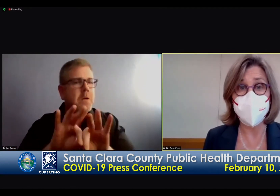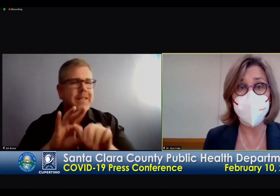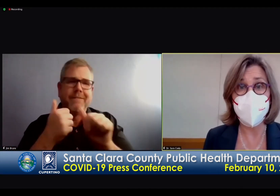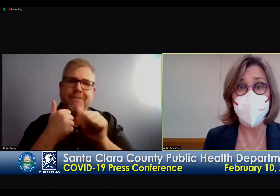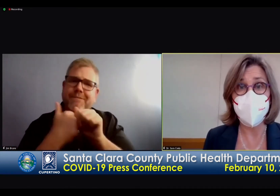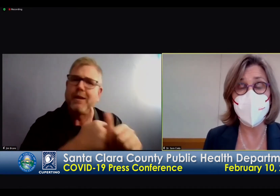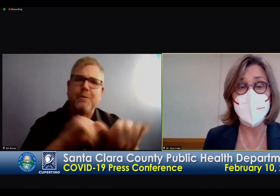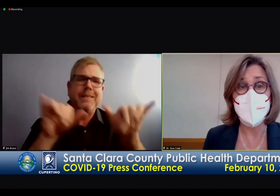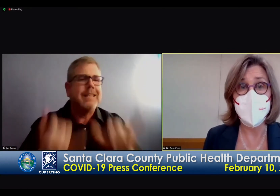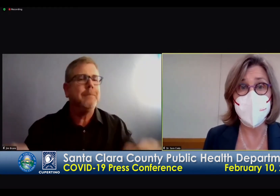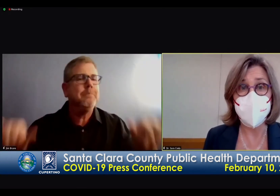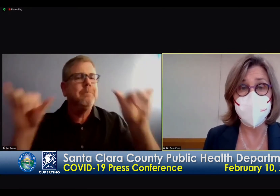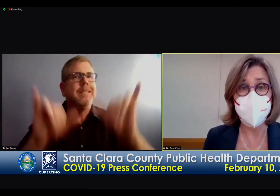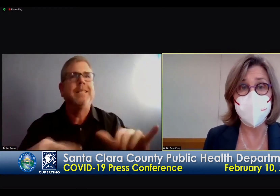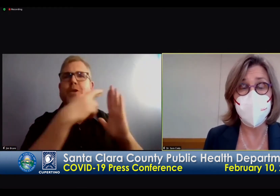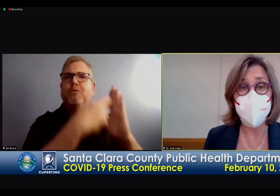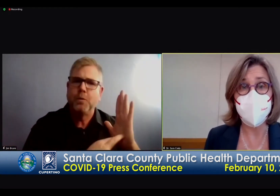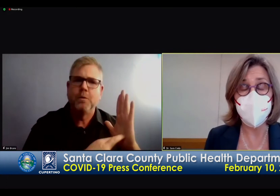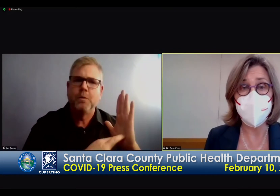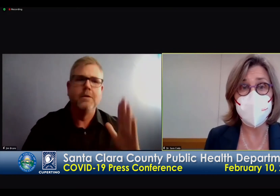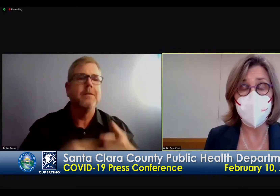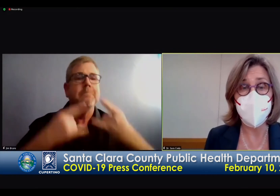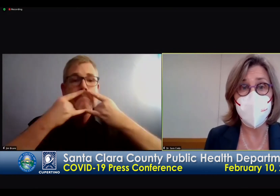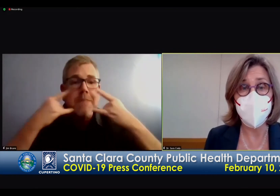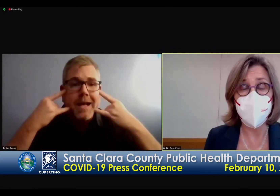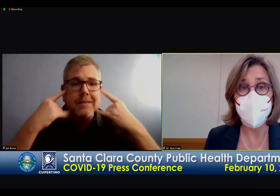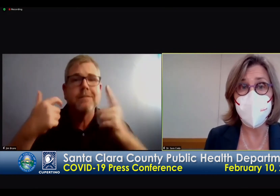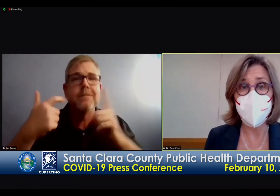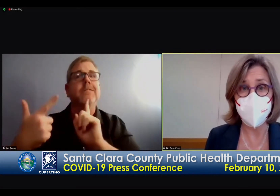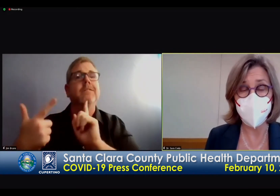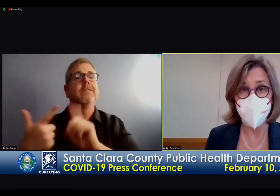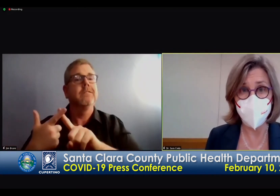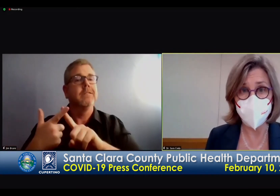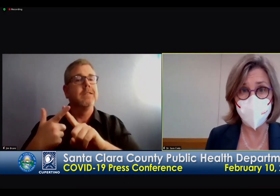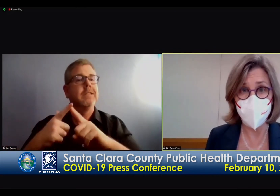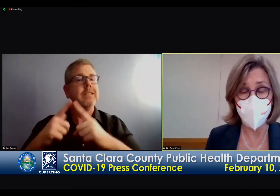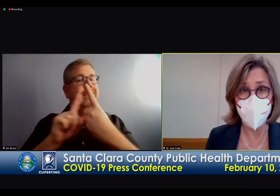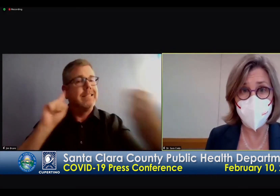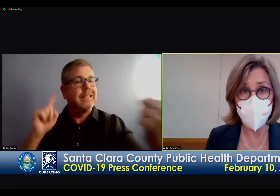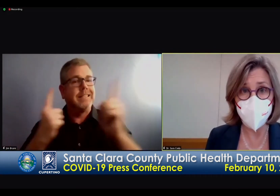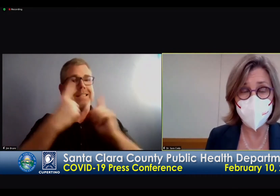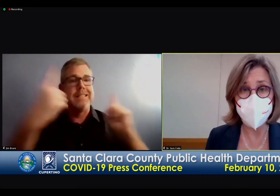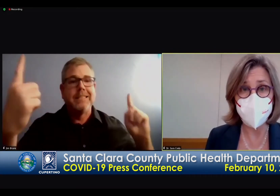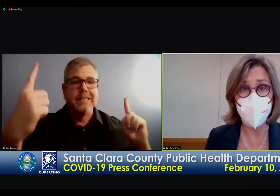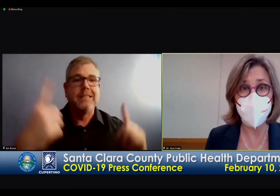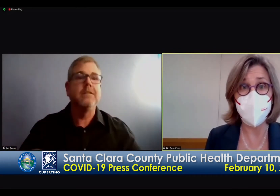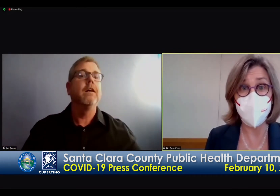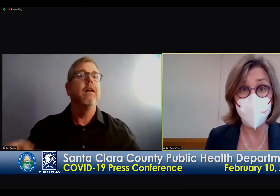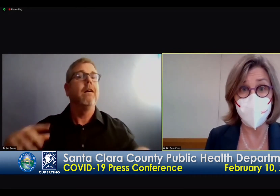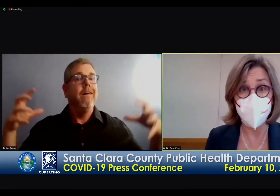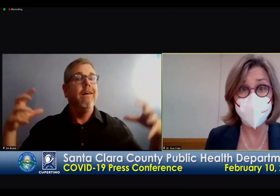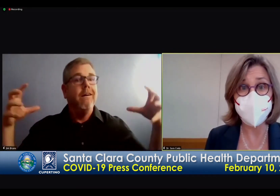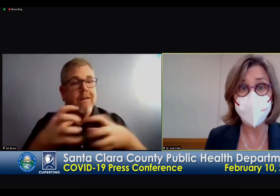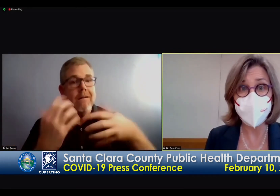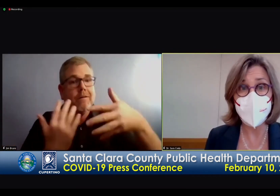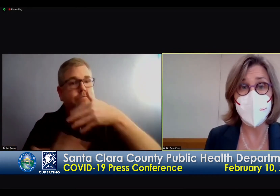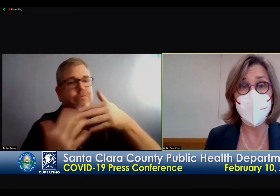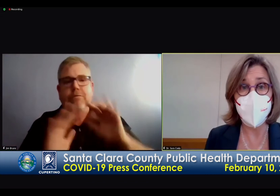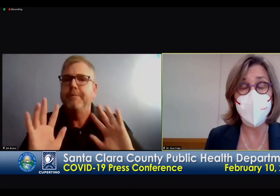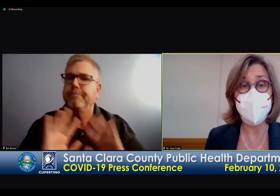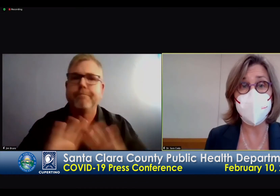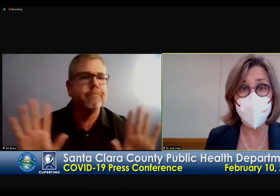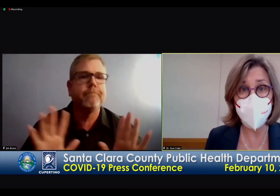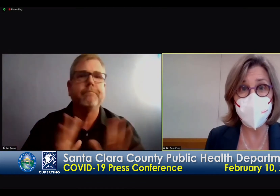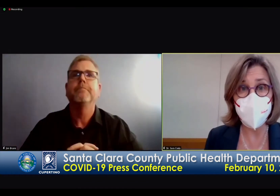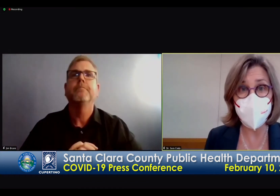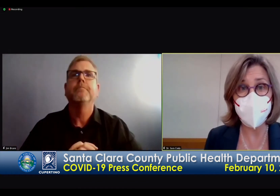distance, because we certainly don't want any of these variants, if they are here, to spread any further. And